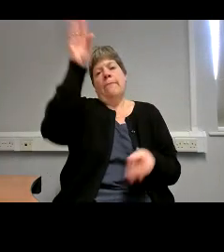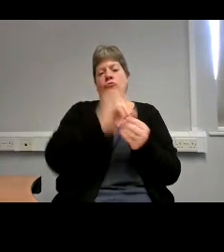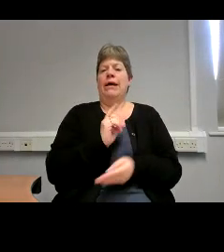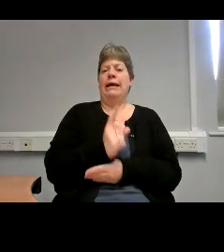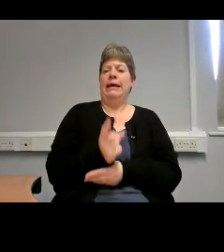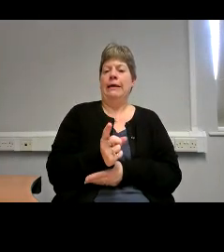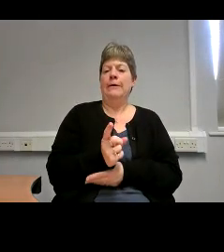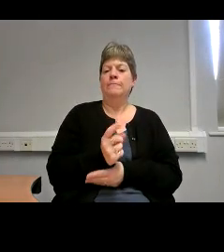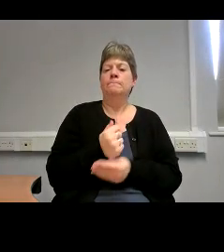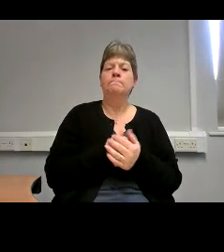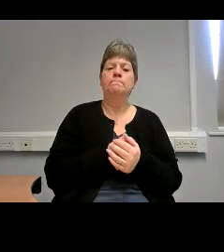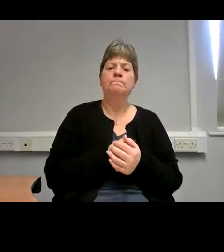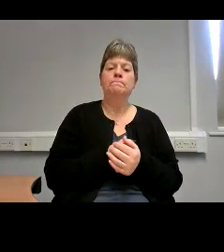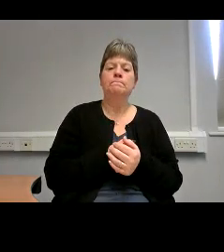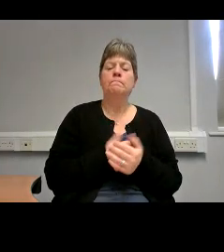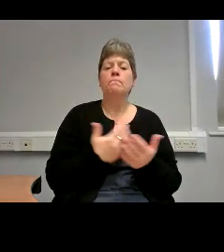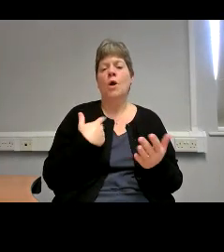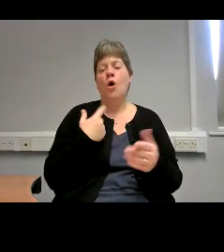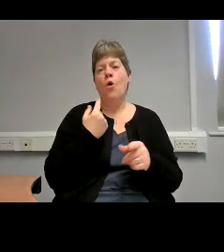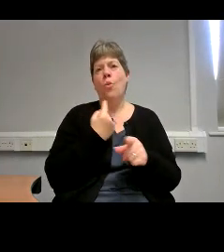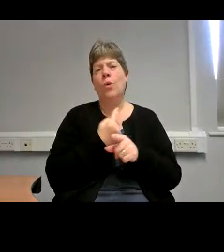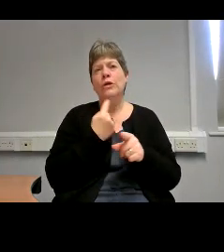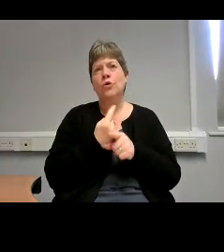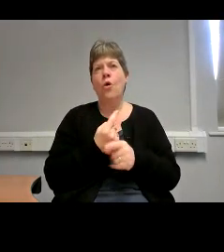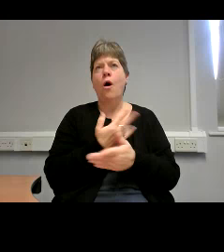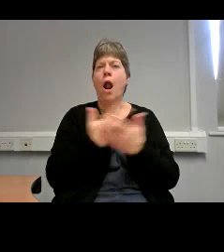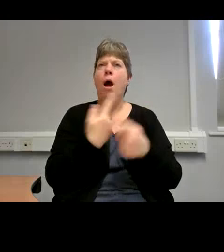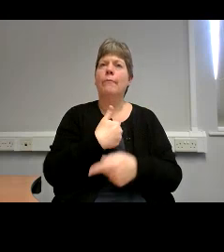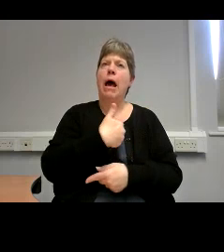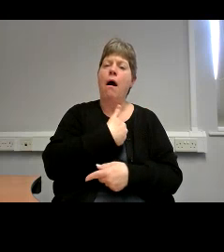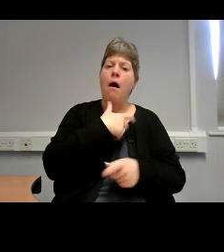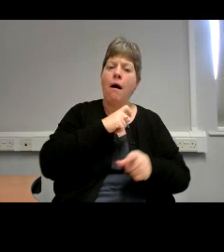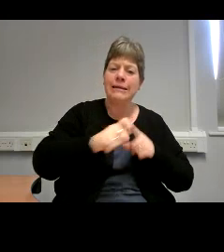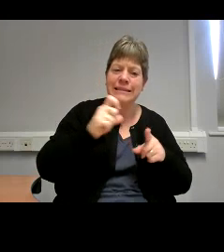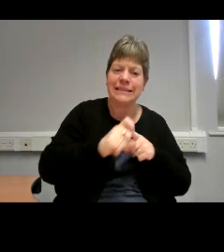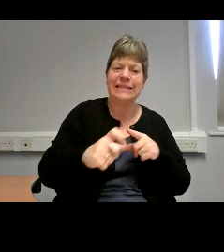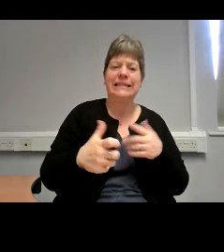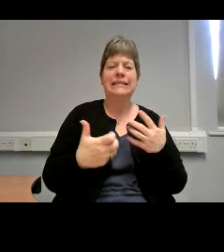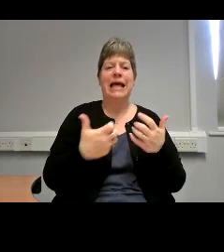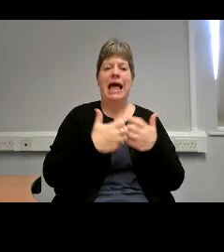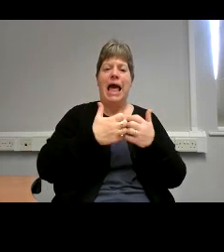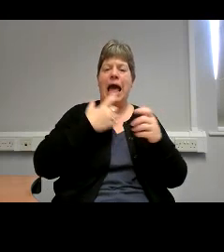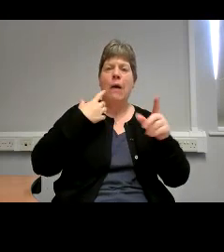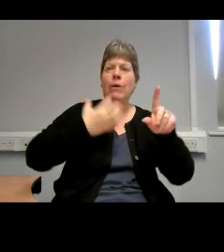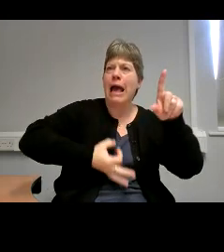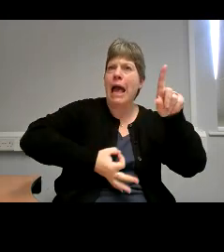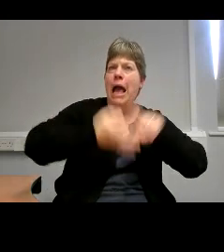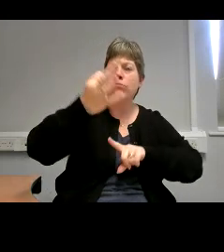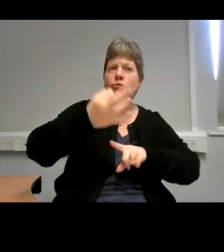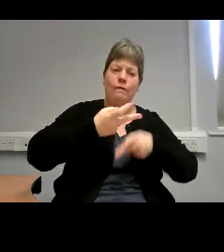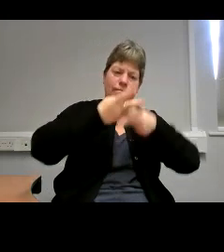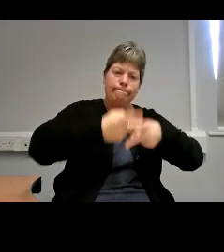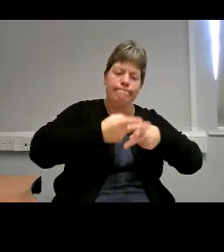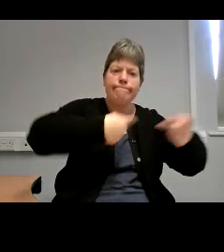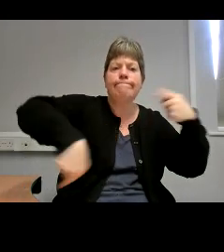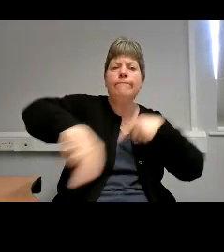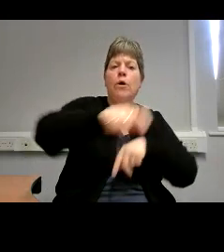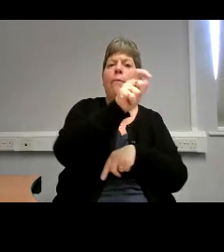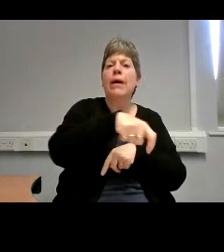So, we talk a lot around cardiovascular disease and how can we improve the care around that for